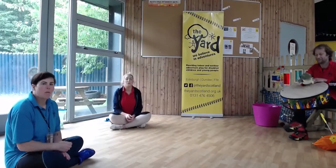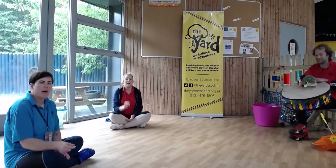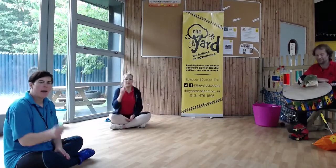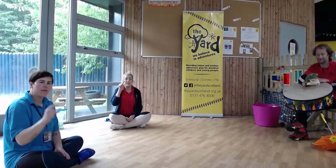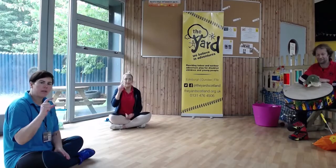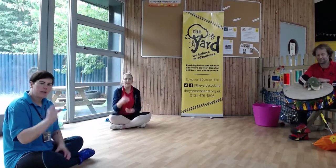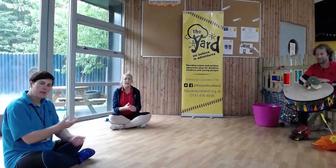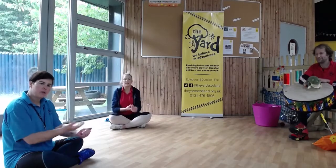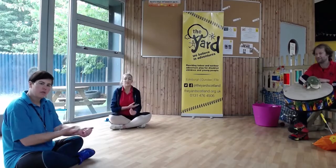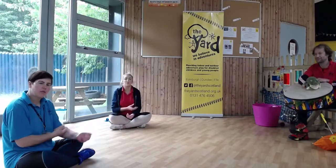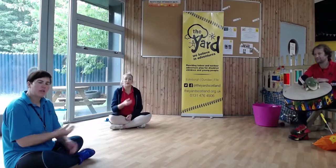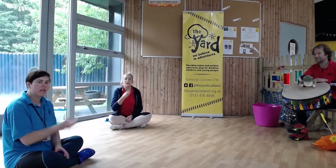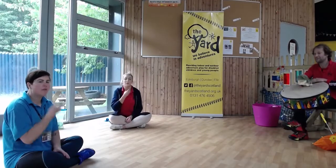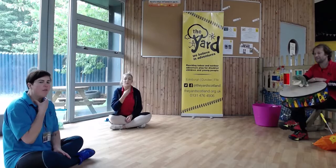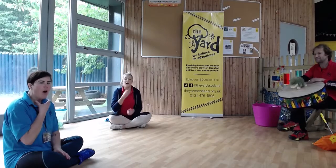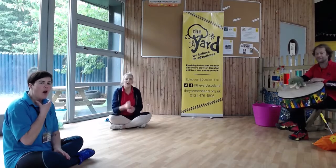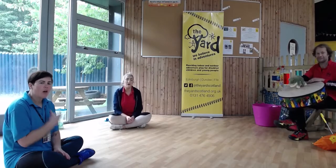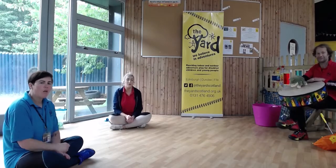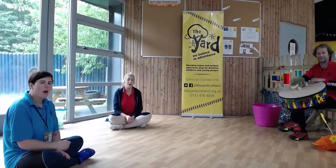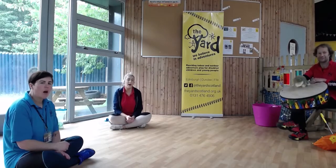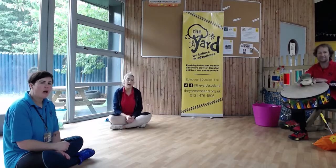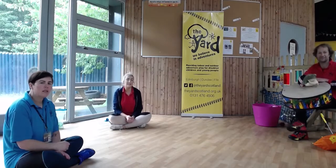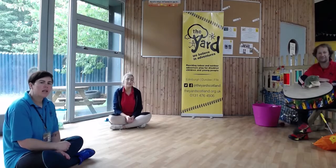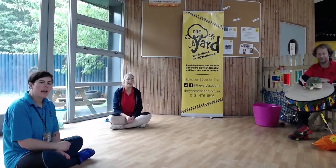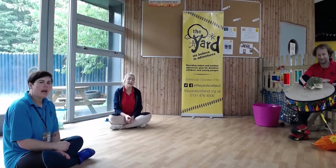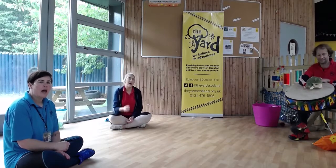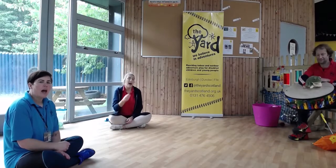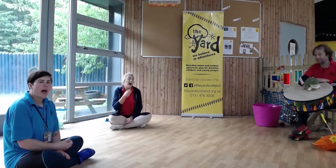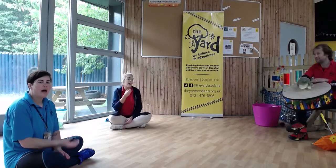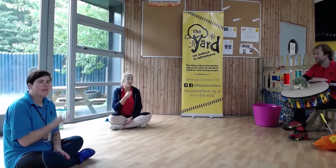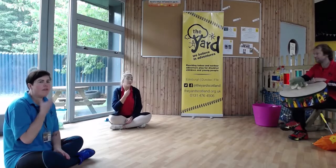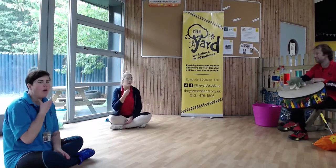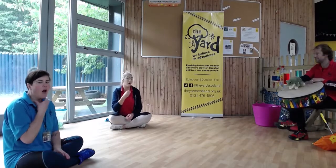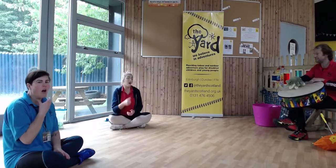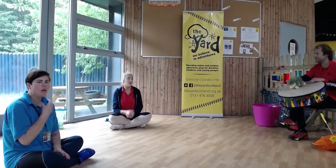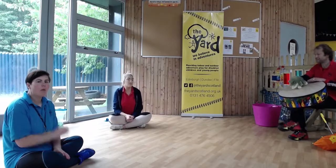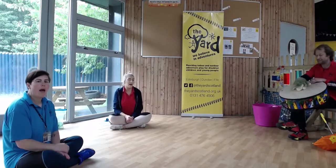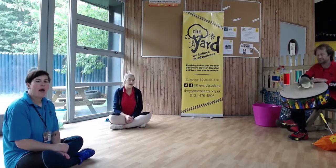Went the little green frog one day, and the frog went